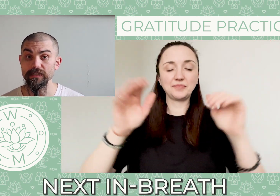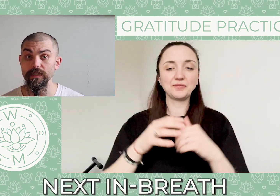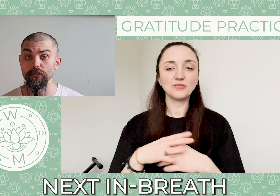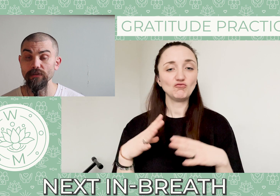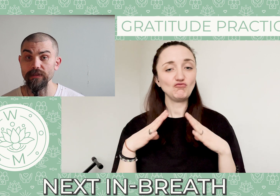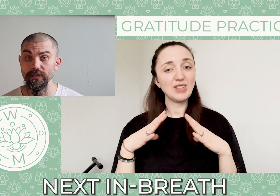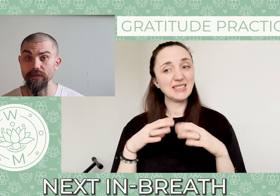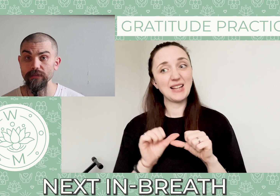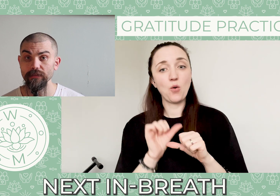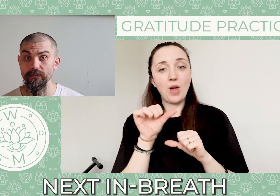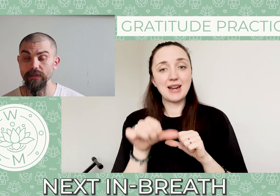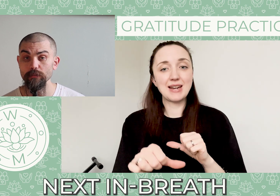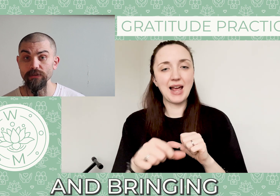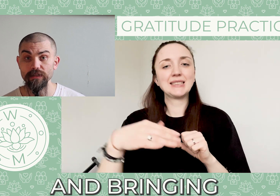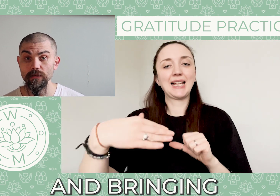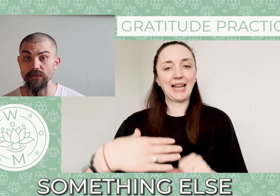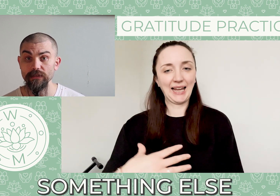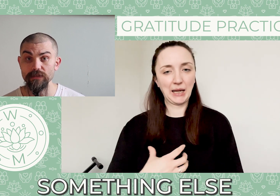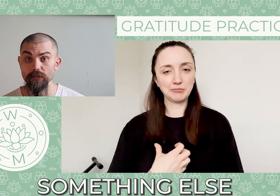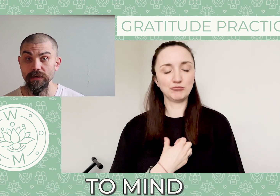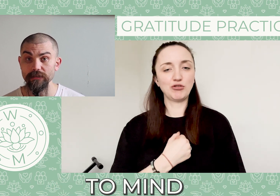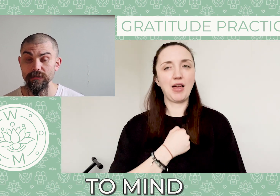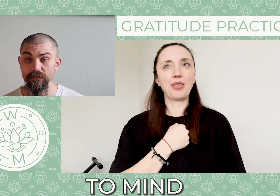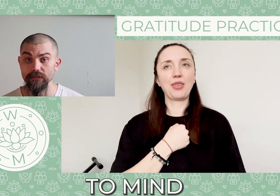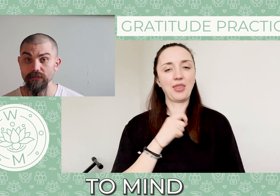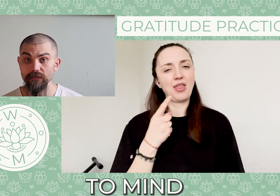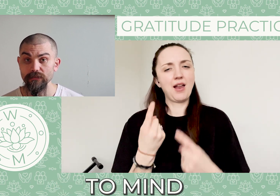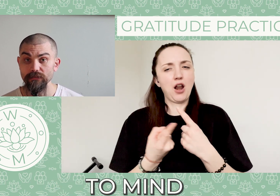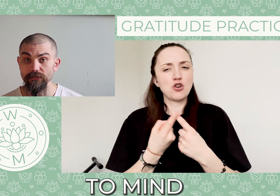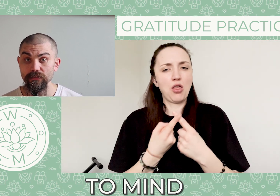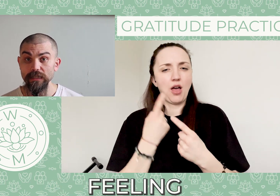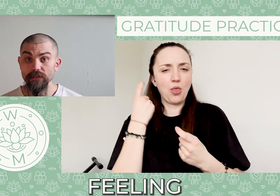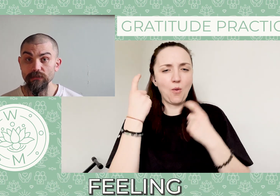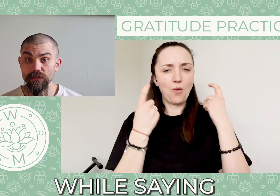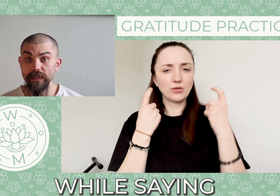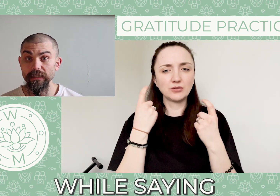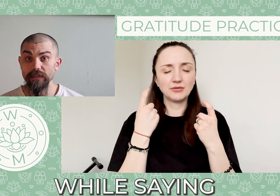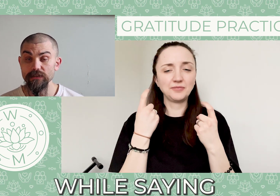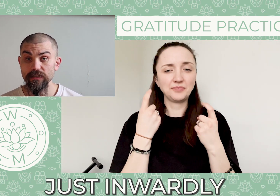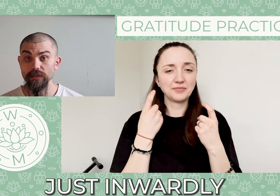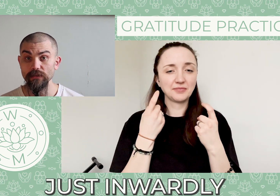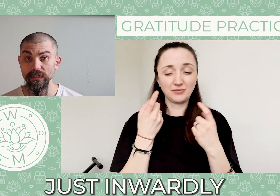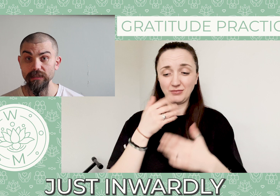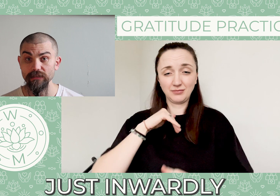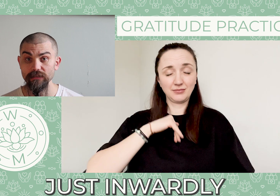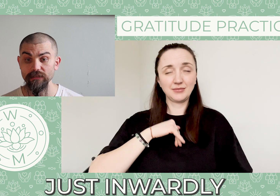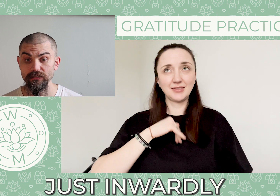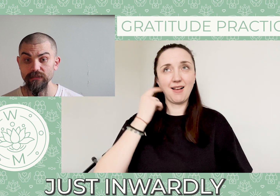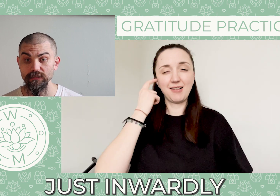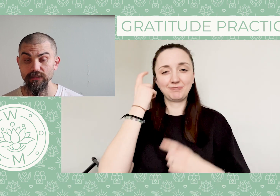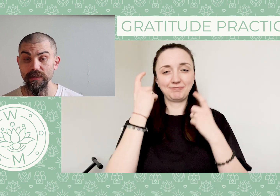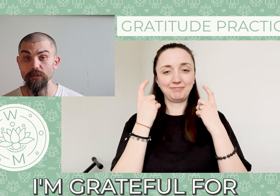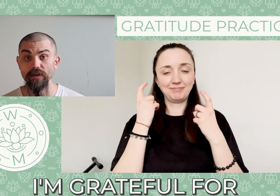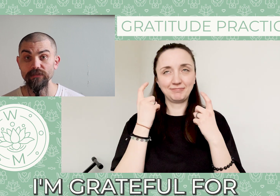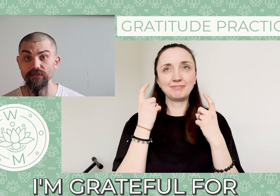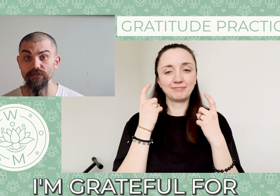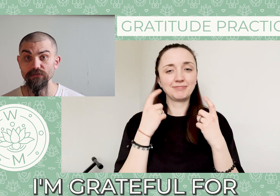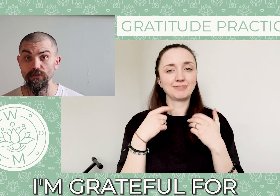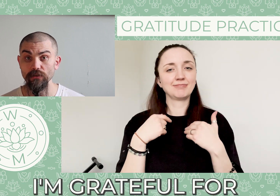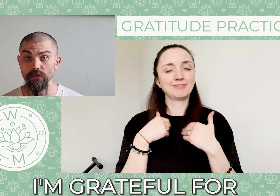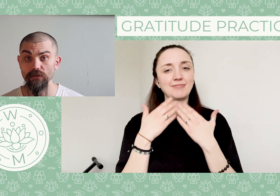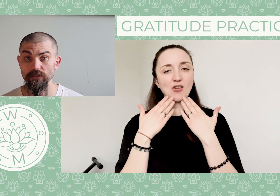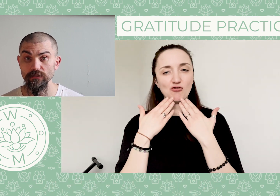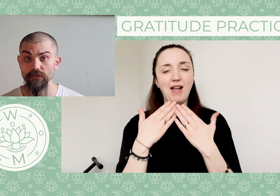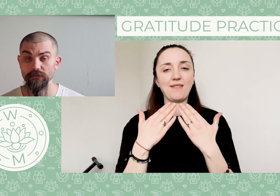Ready for the next in-breath. And bringing something else to mind, feeling or saying just inwardly, I'm